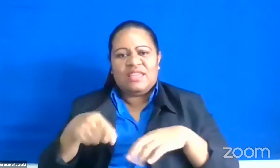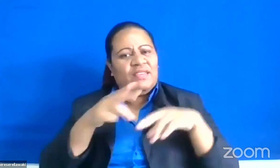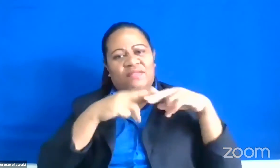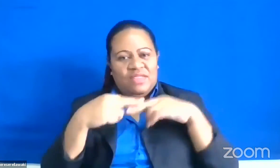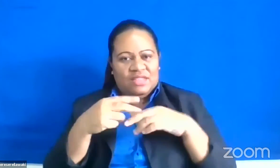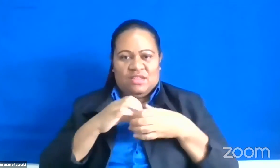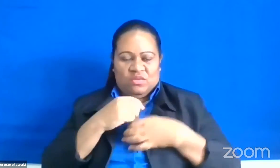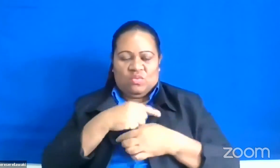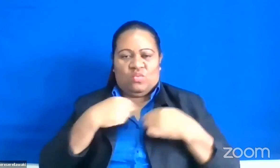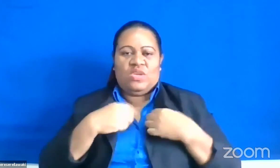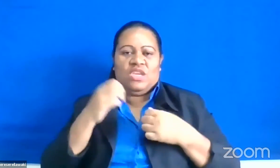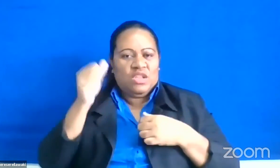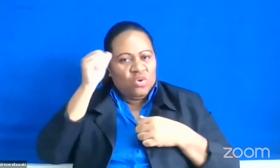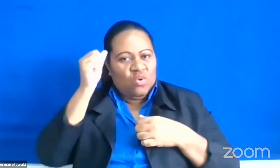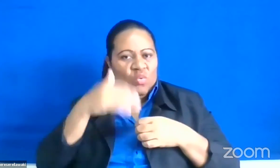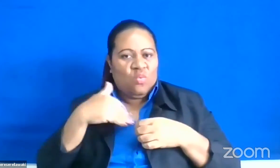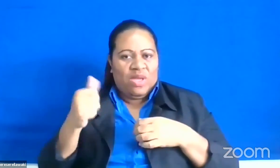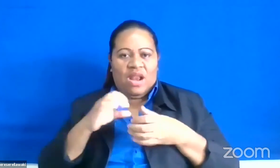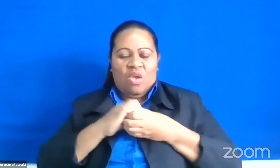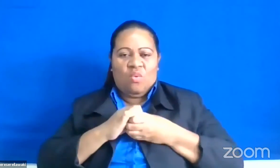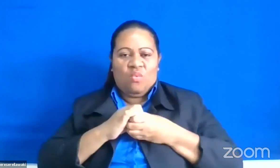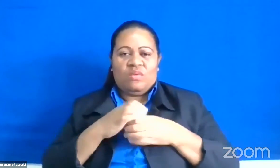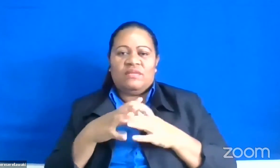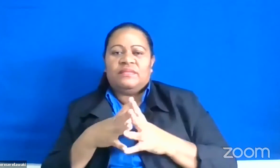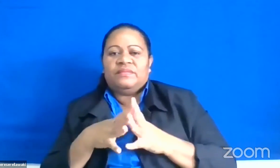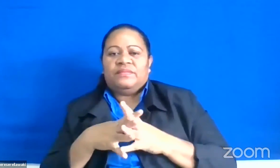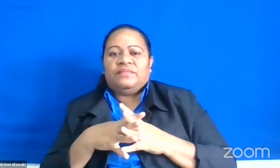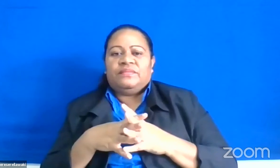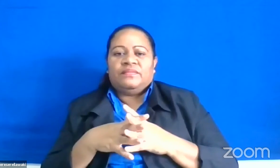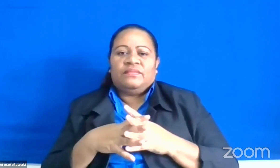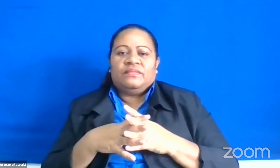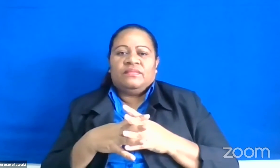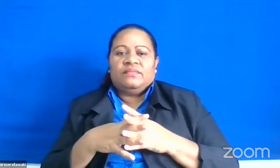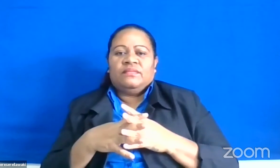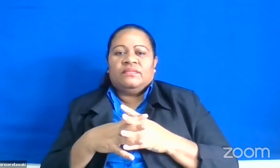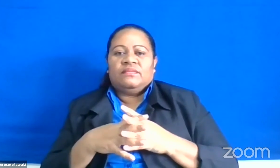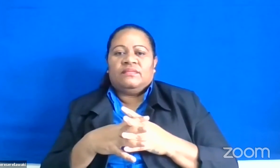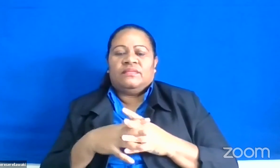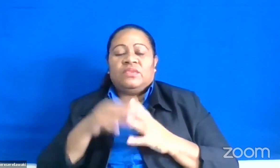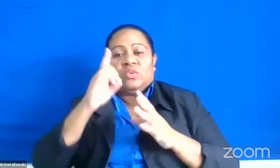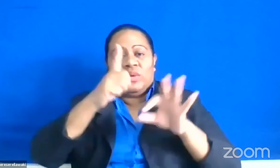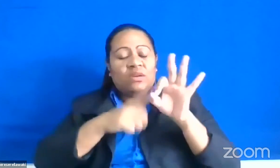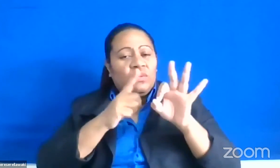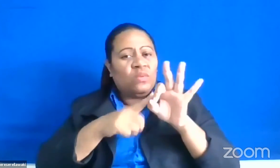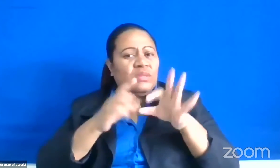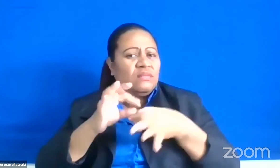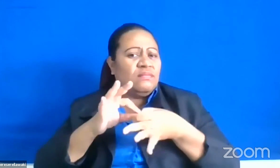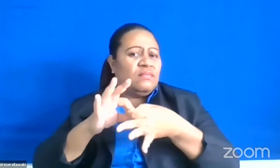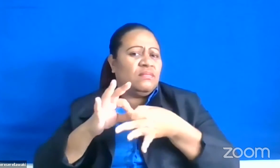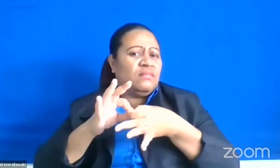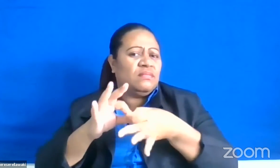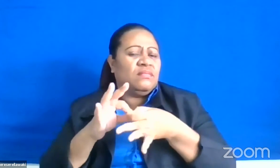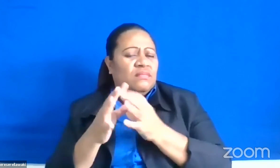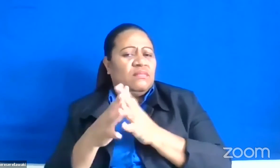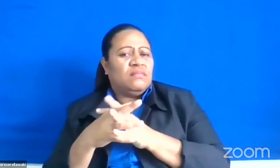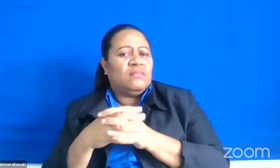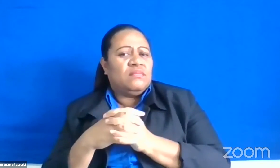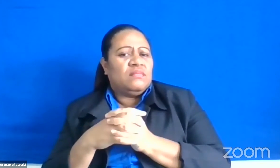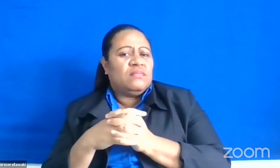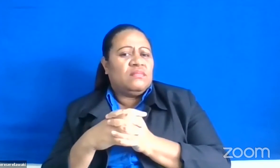and um there's a question in relation to uh uh to um to um having a